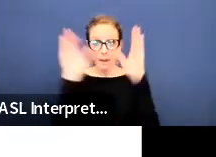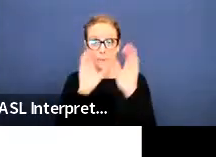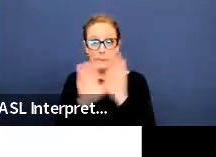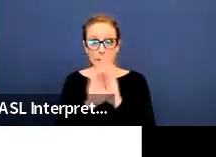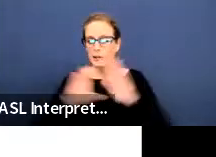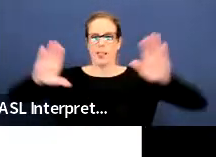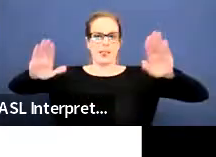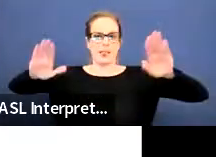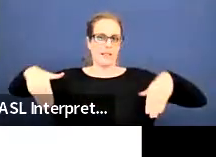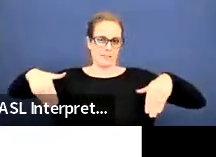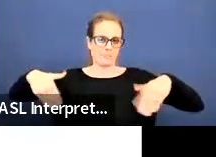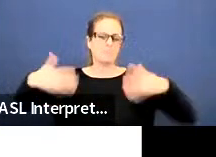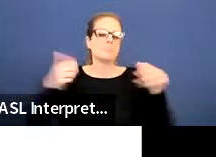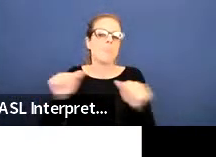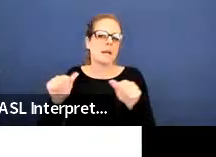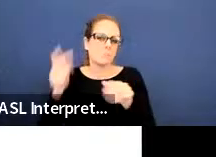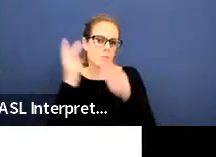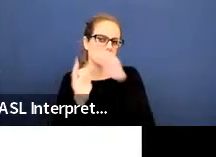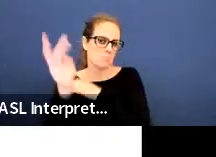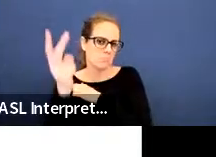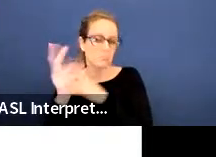Next slide, please.